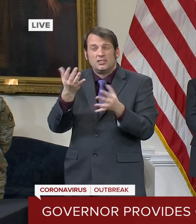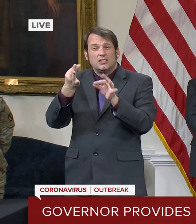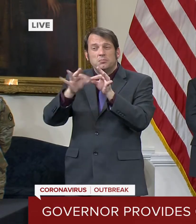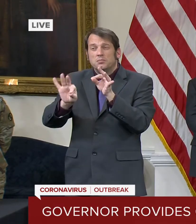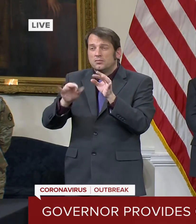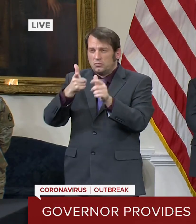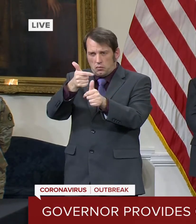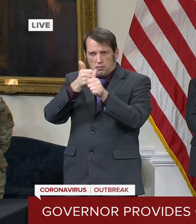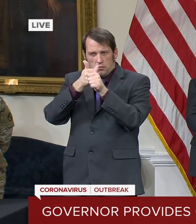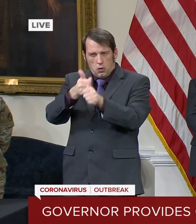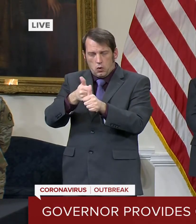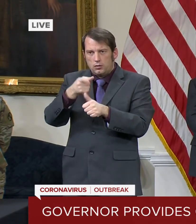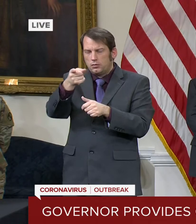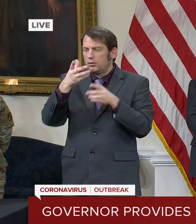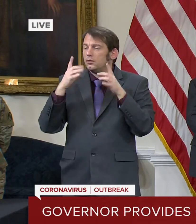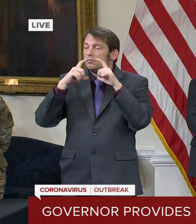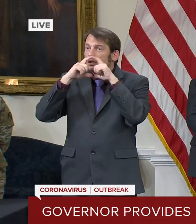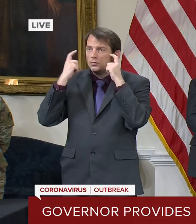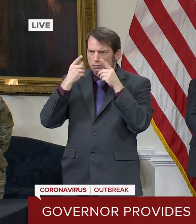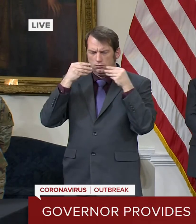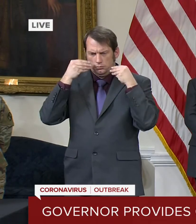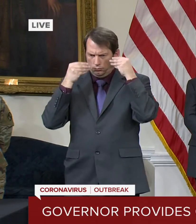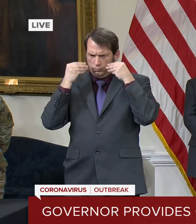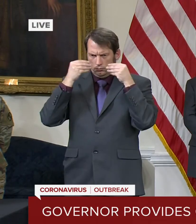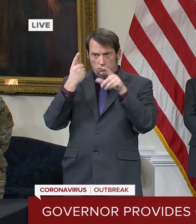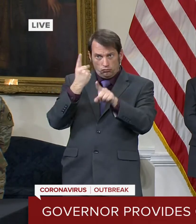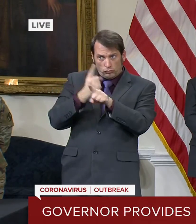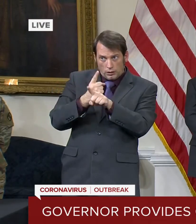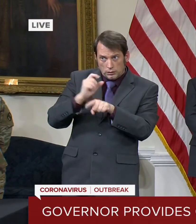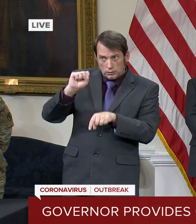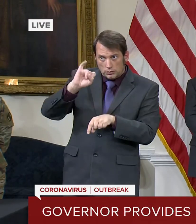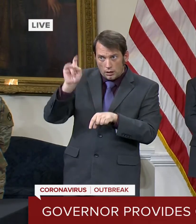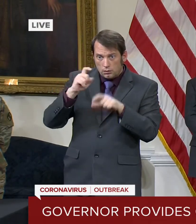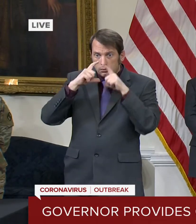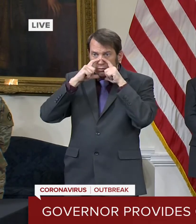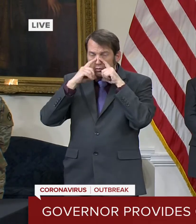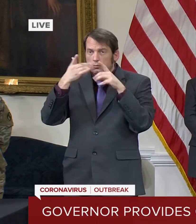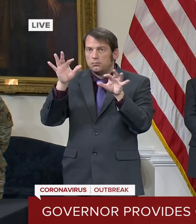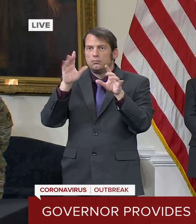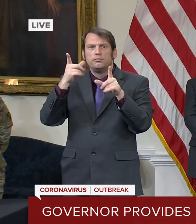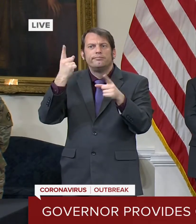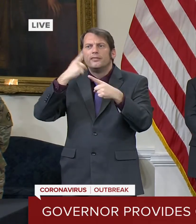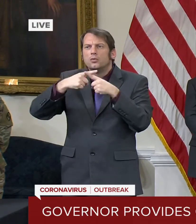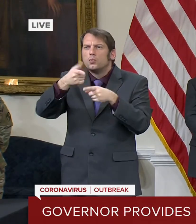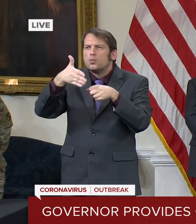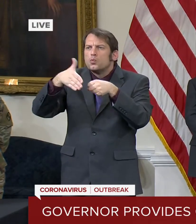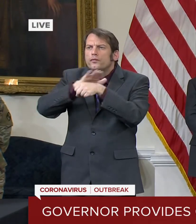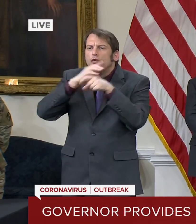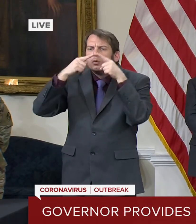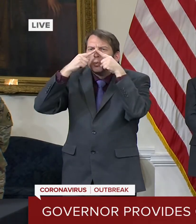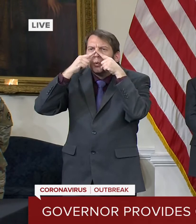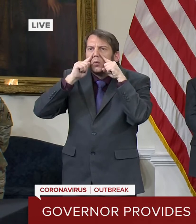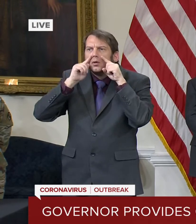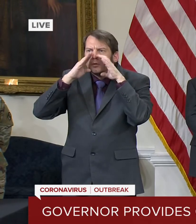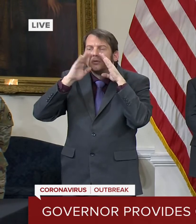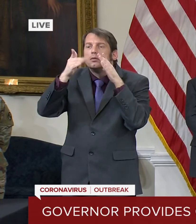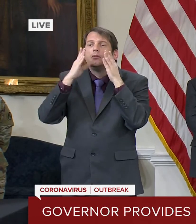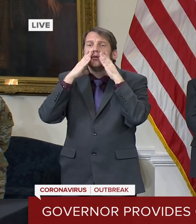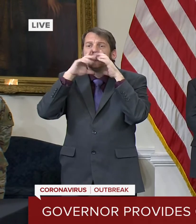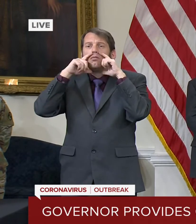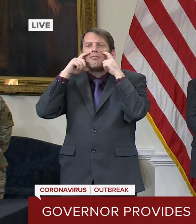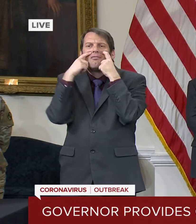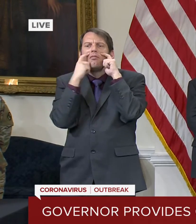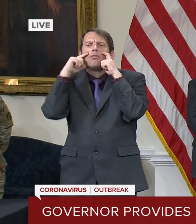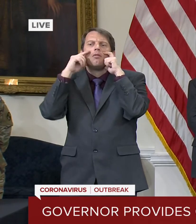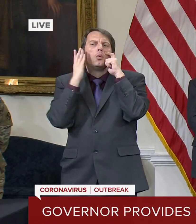fit. Make sure your mask covers your nose and mouth and should have no gaping sides. Number